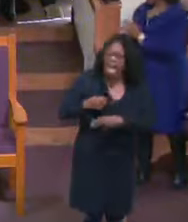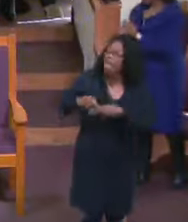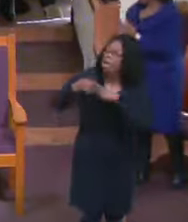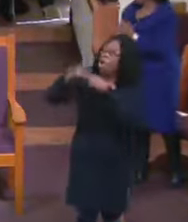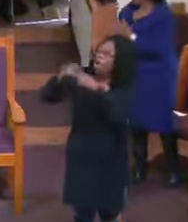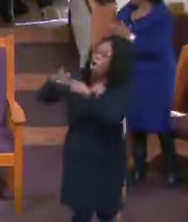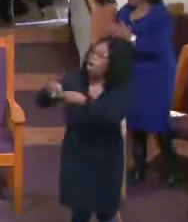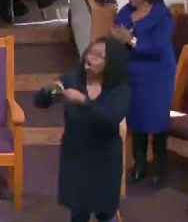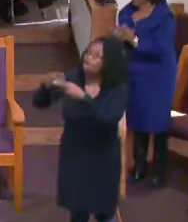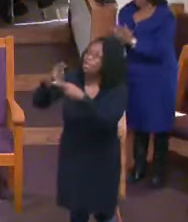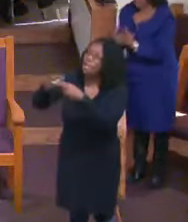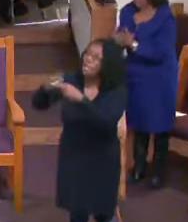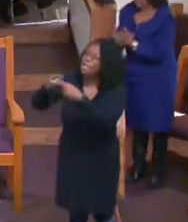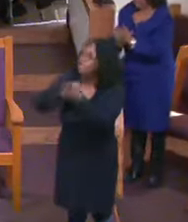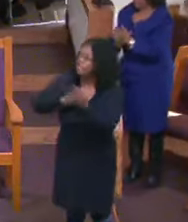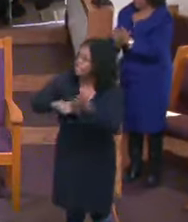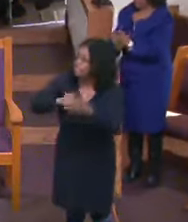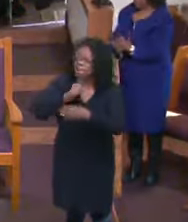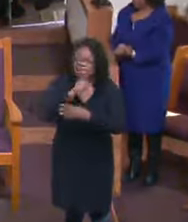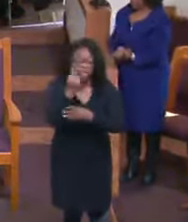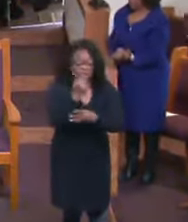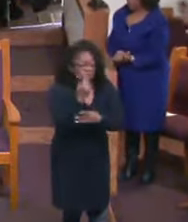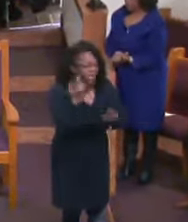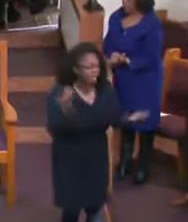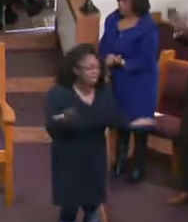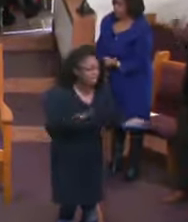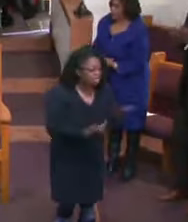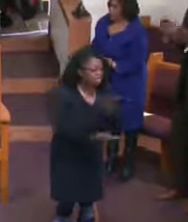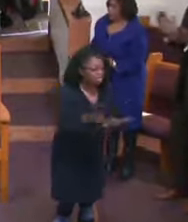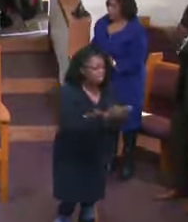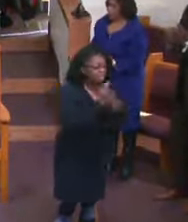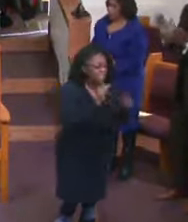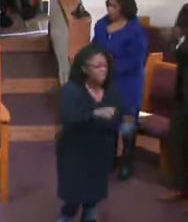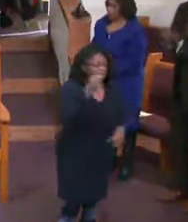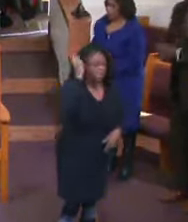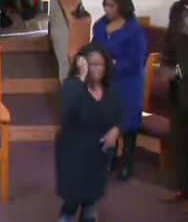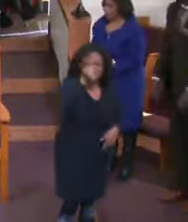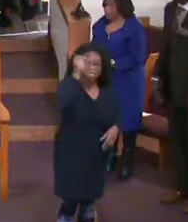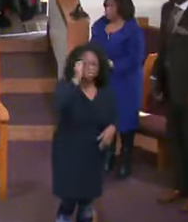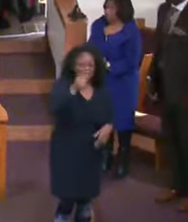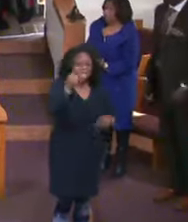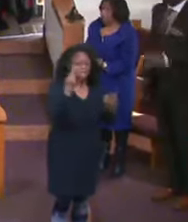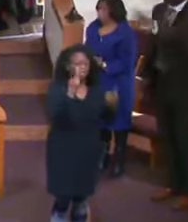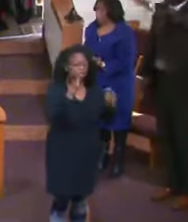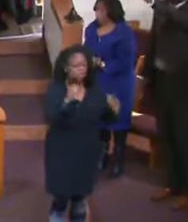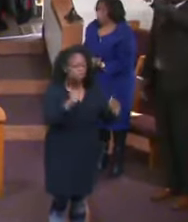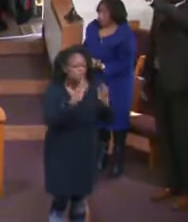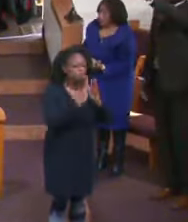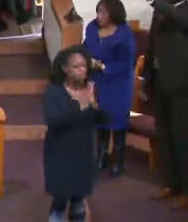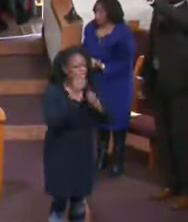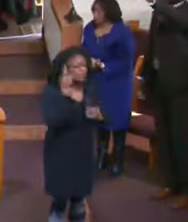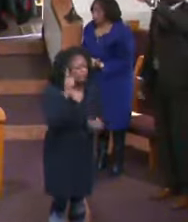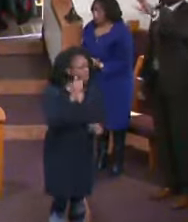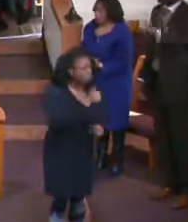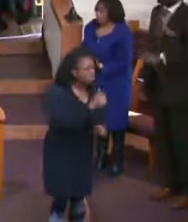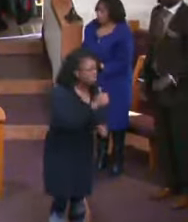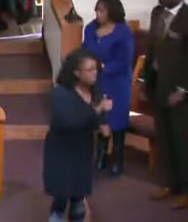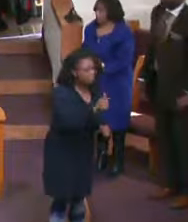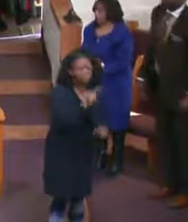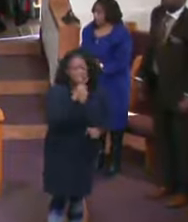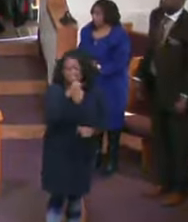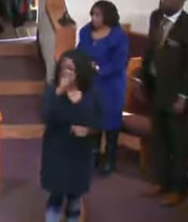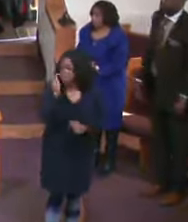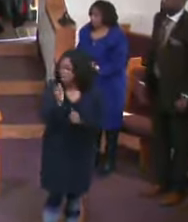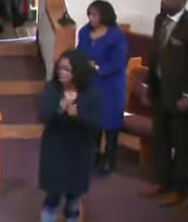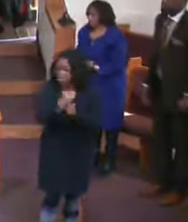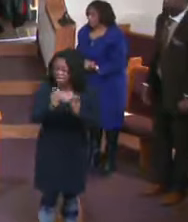anybody here this morning that can testify you've tried prayer for yourself? Is there anybody